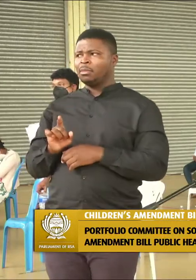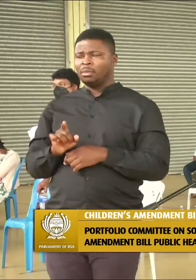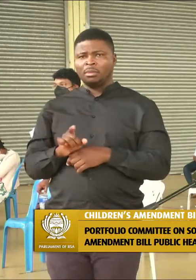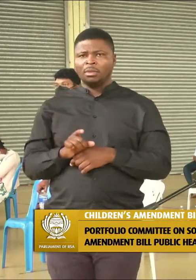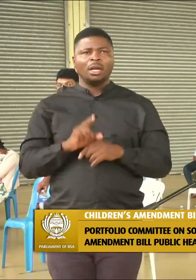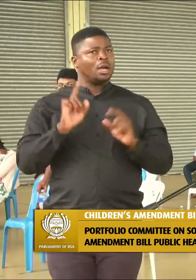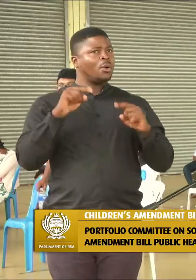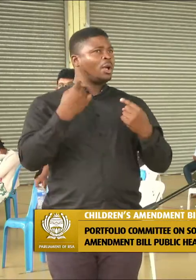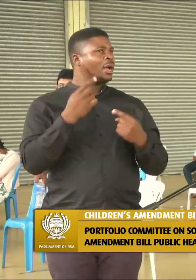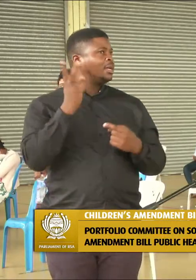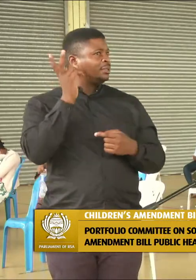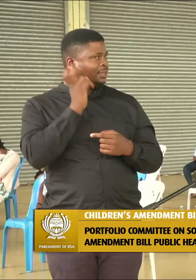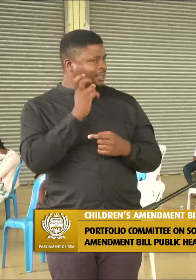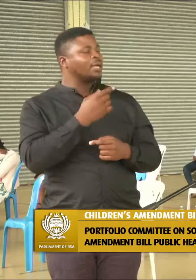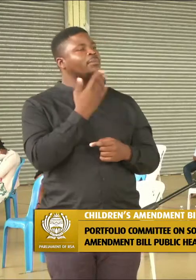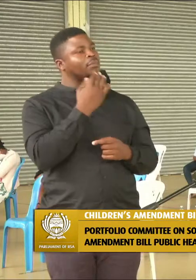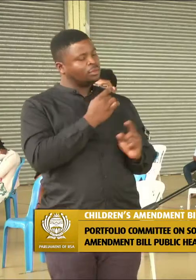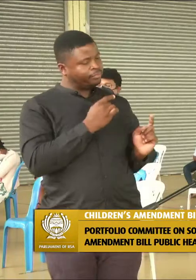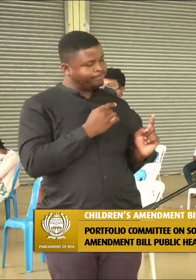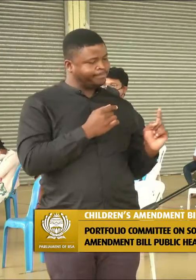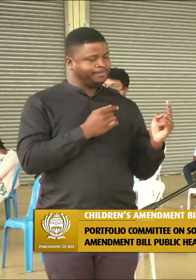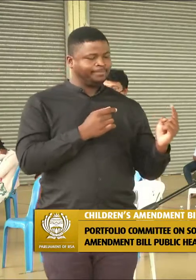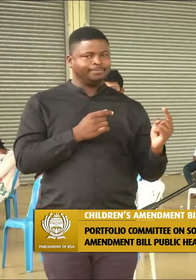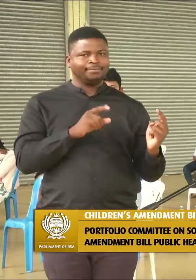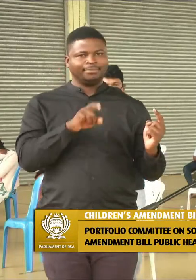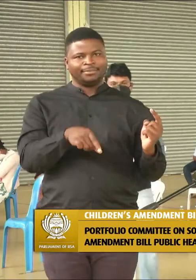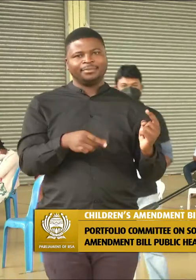Sikuzwa kuzofanele uza la. You'll have to come to the mic.